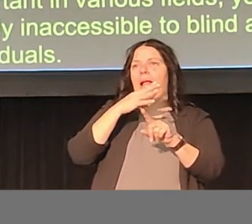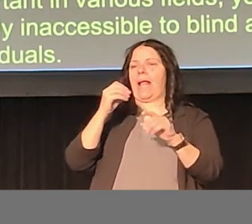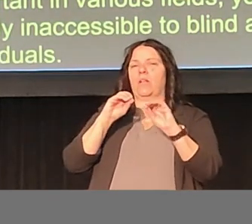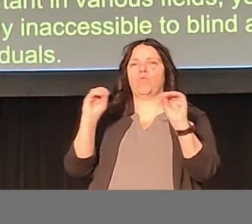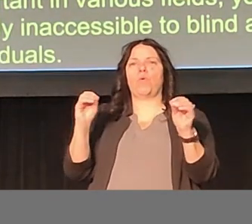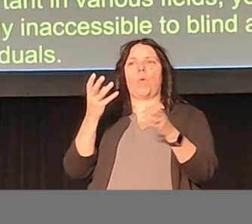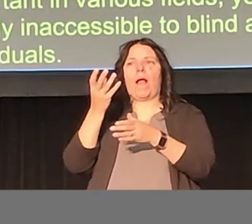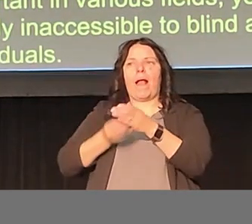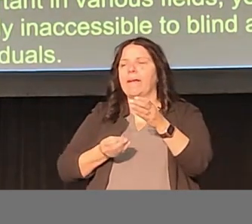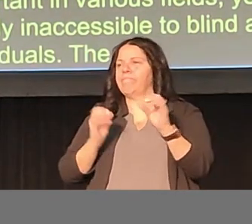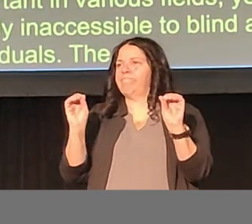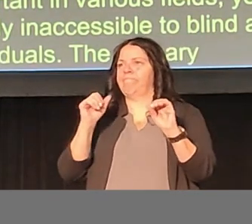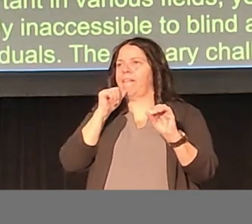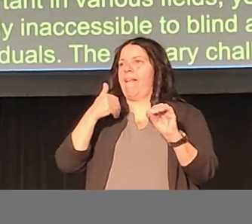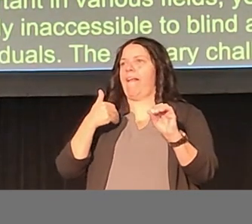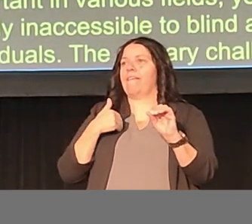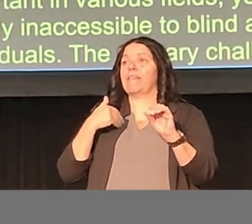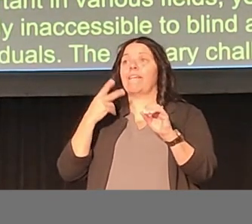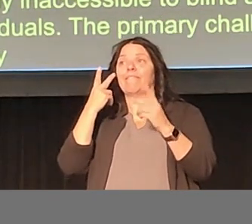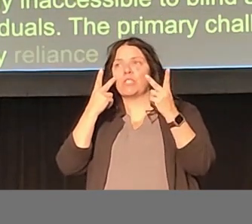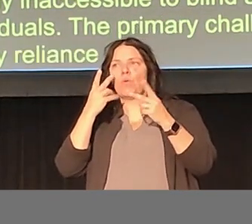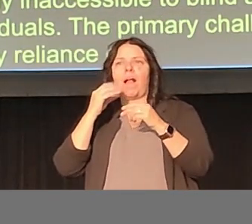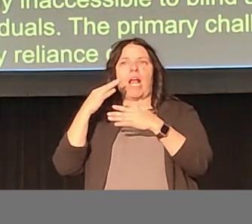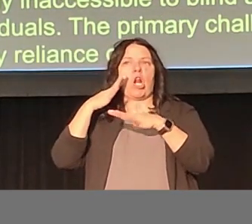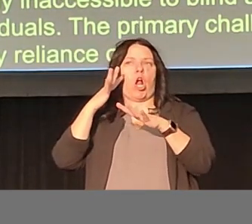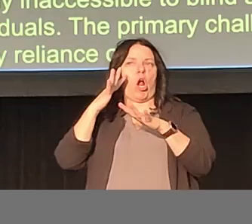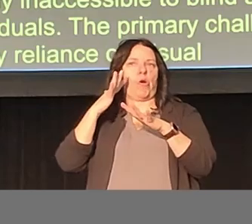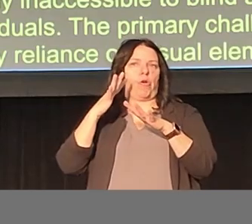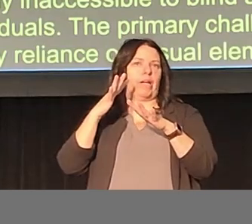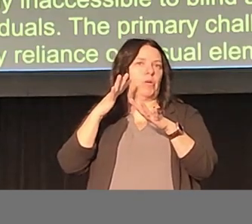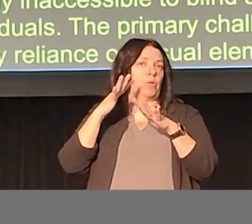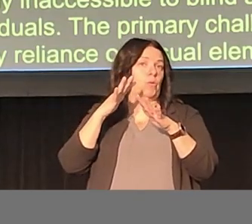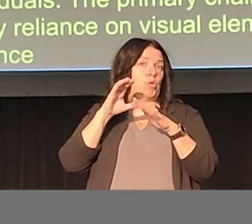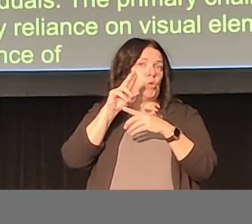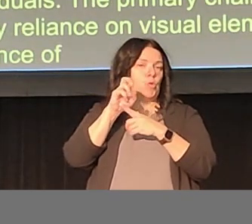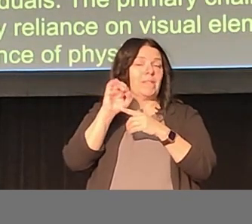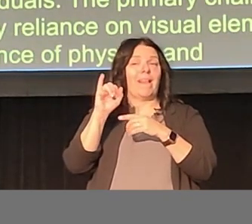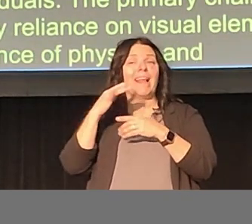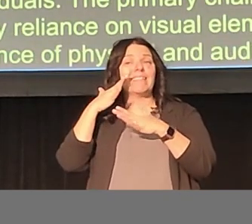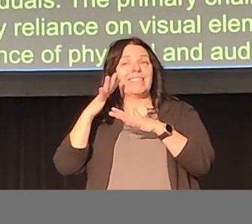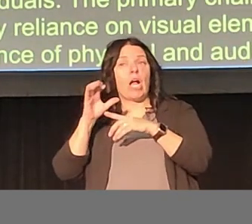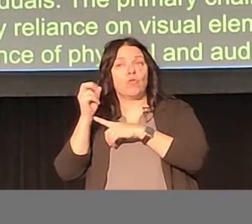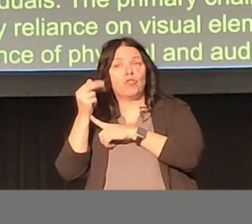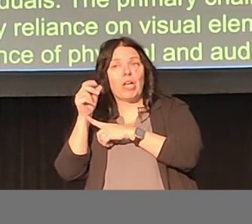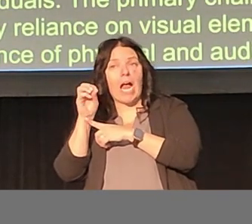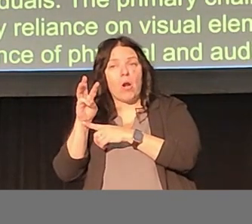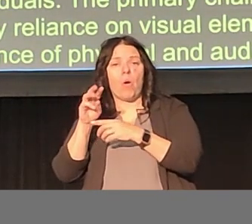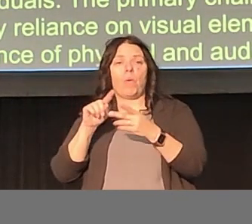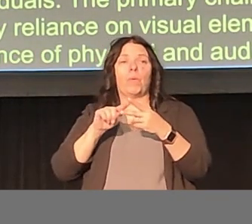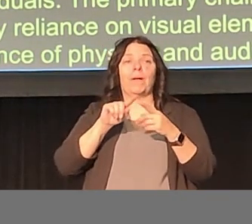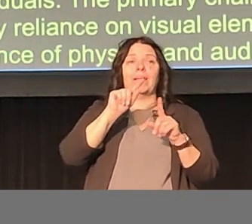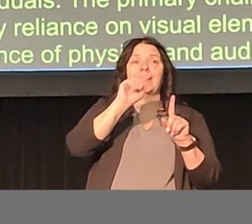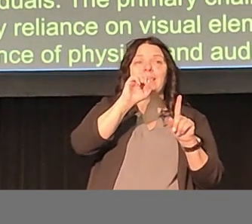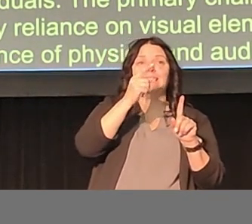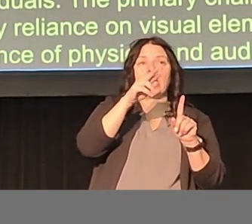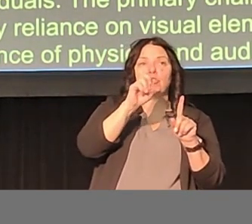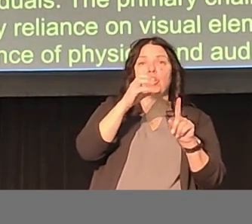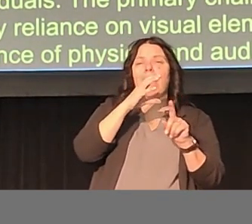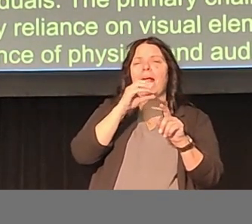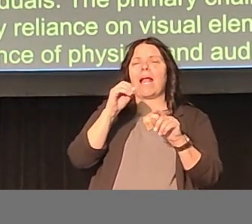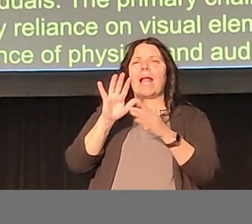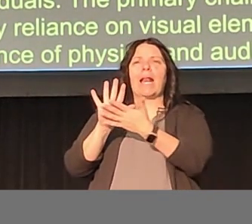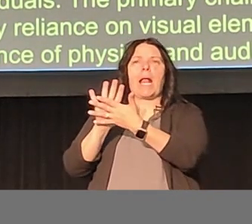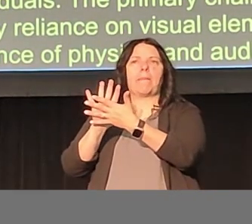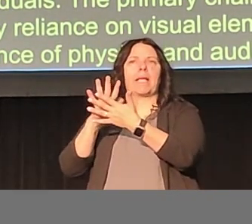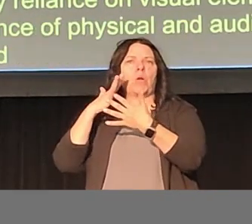physical and auditory cues, such as sound shadows, texture, and ambient noise.